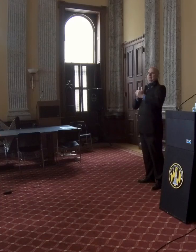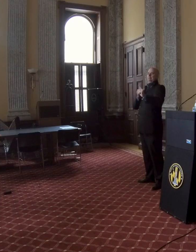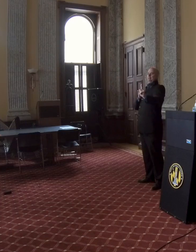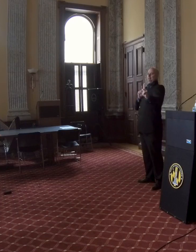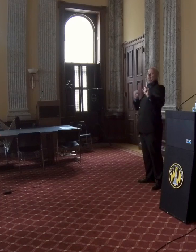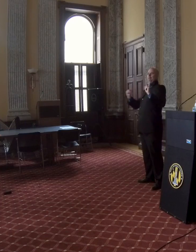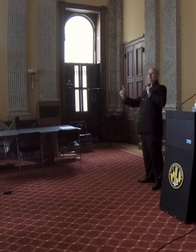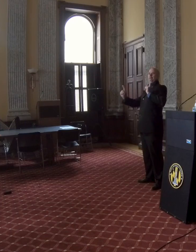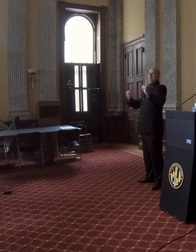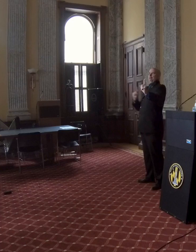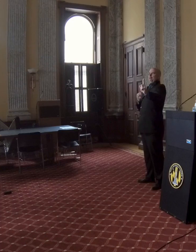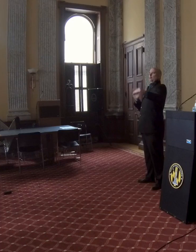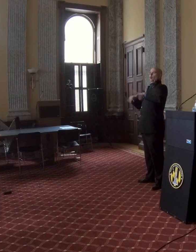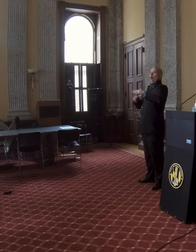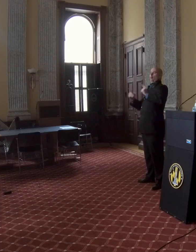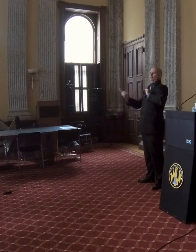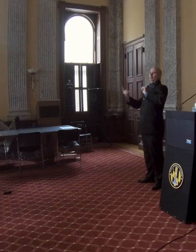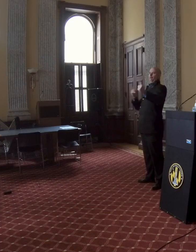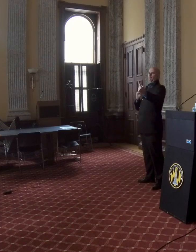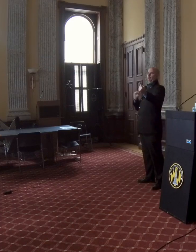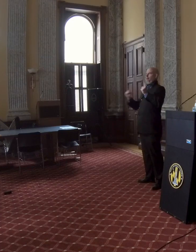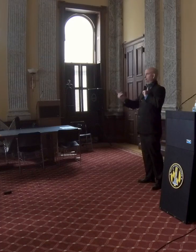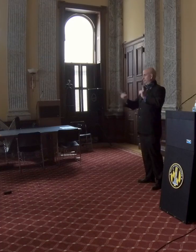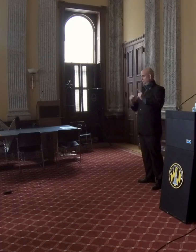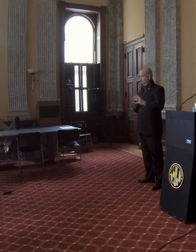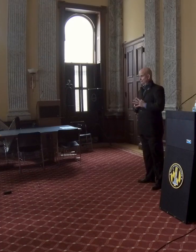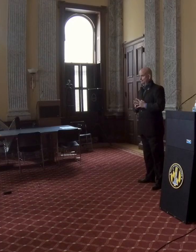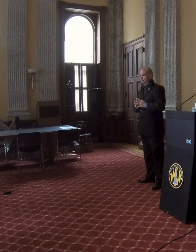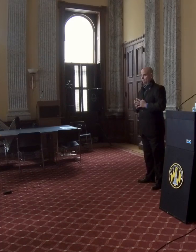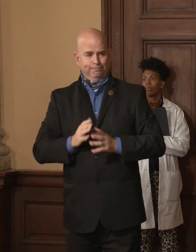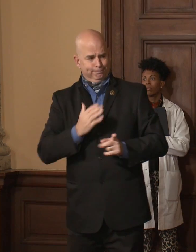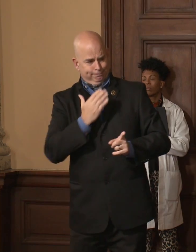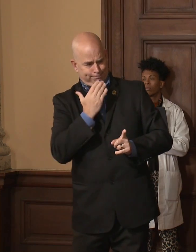Thank you, Dr. Zavas. So now we will take a few questions.